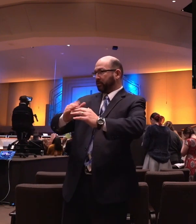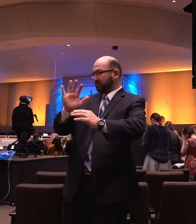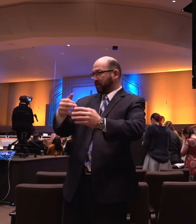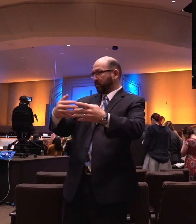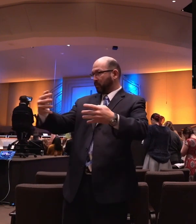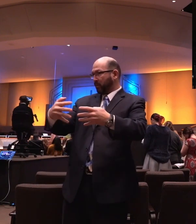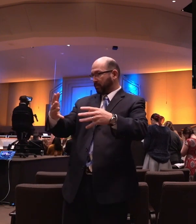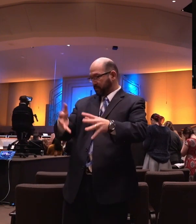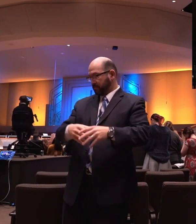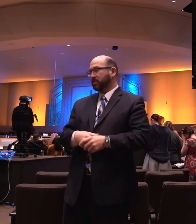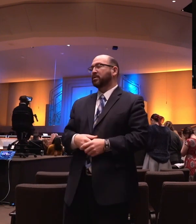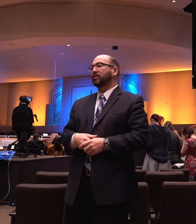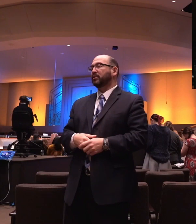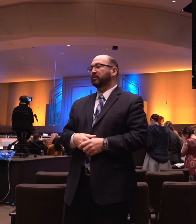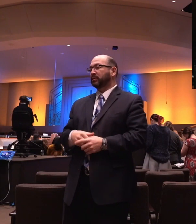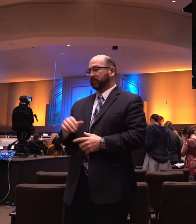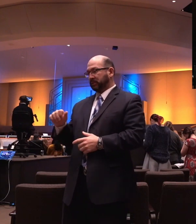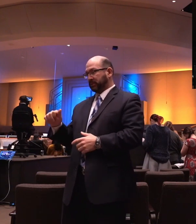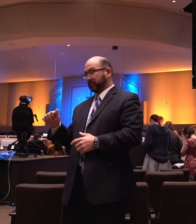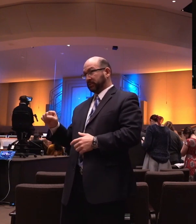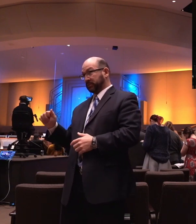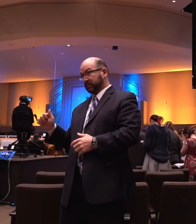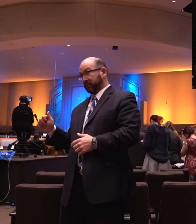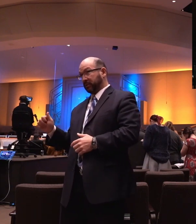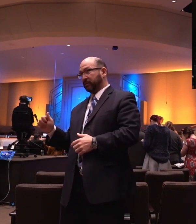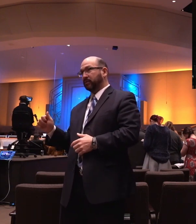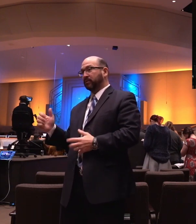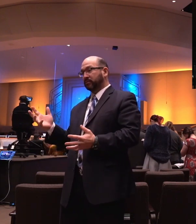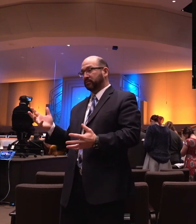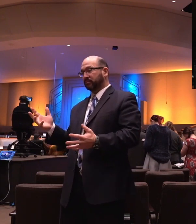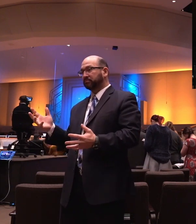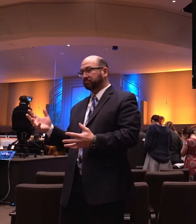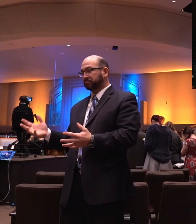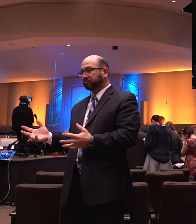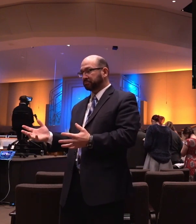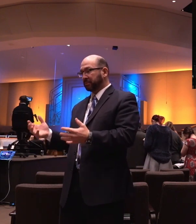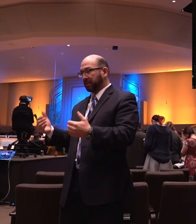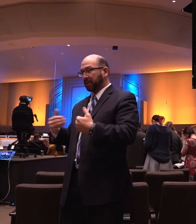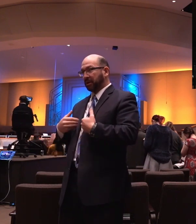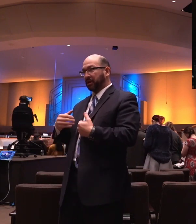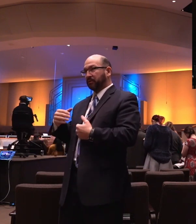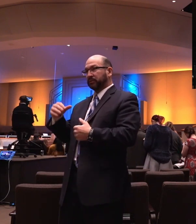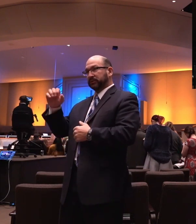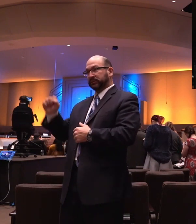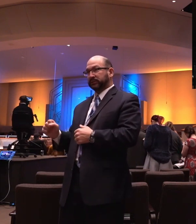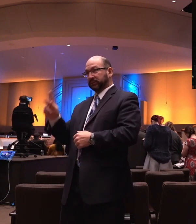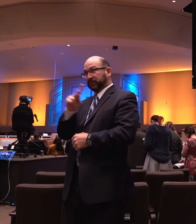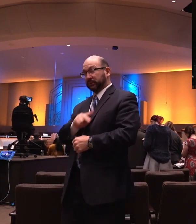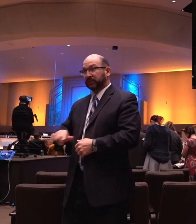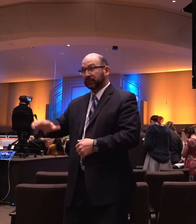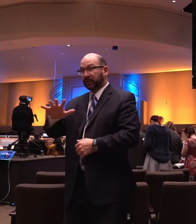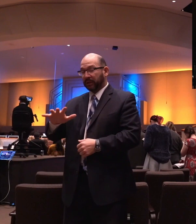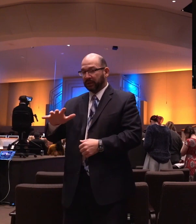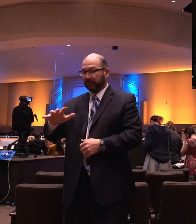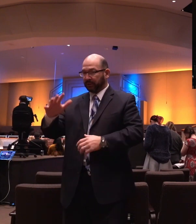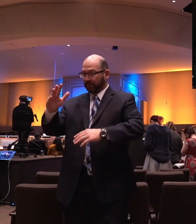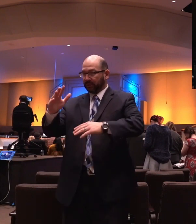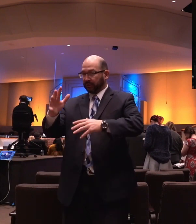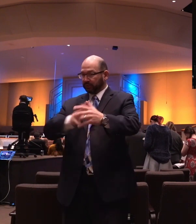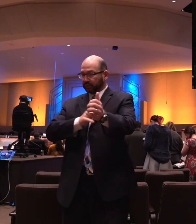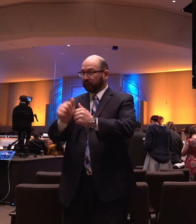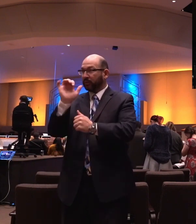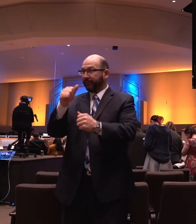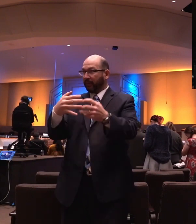Then Asa the king took all Judah and they carried away the stones of Ramah and the timber